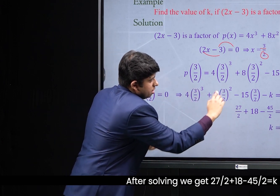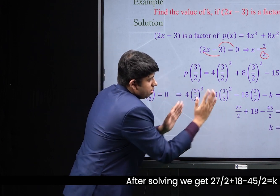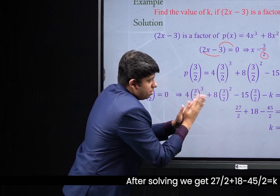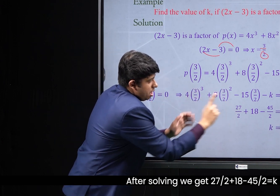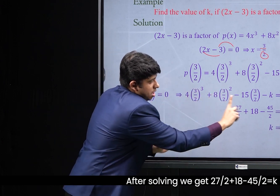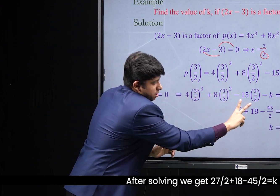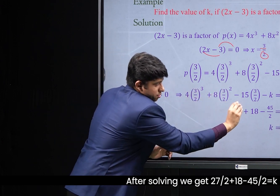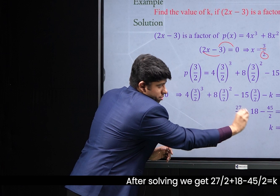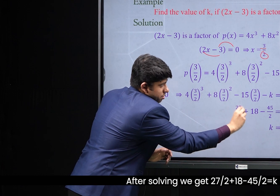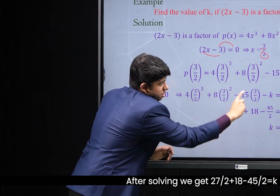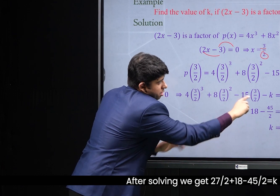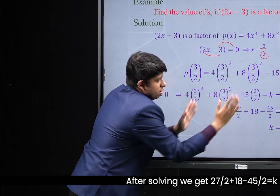to k.